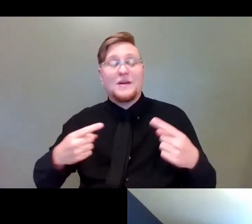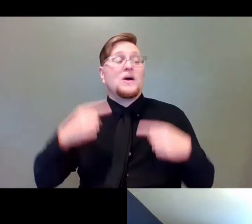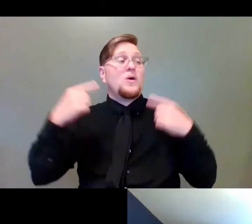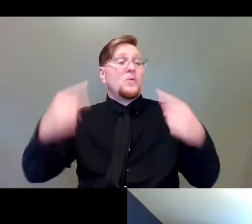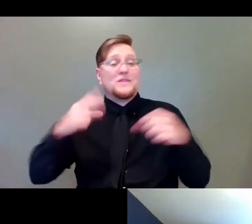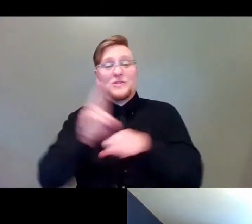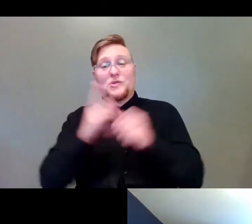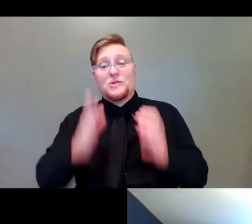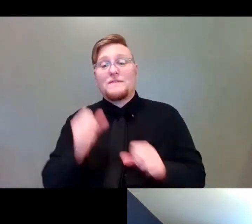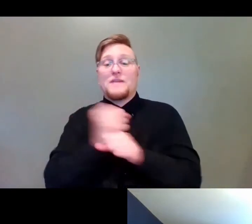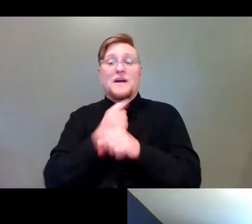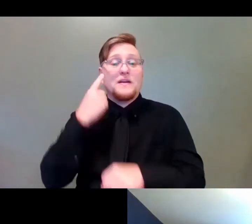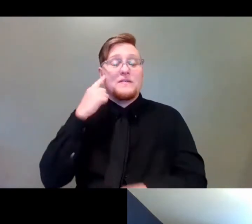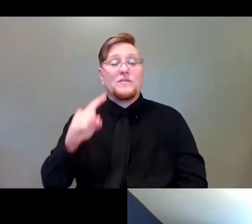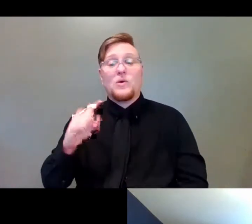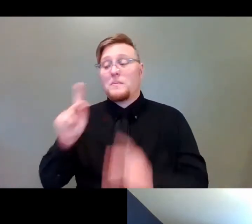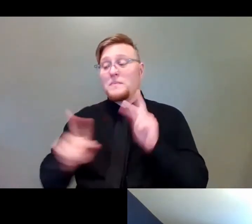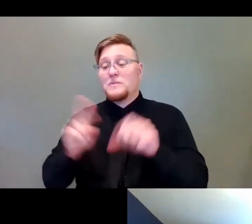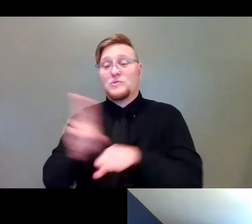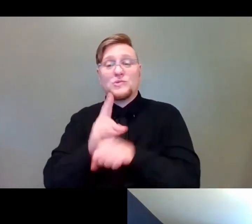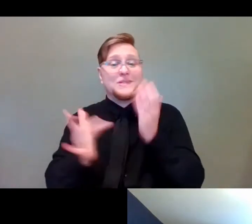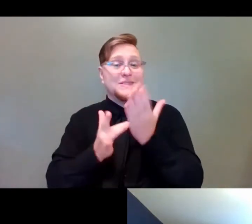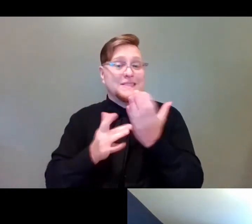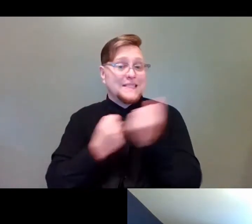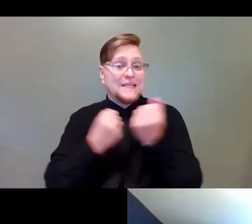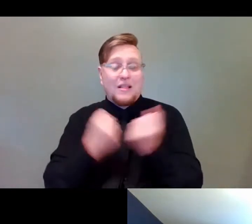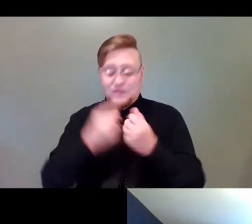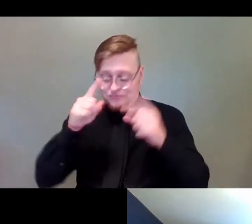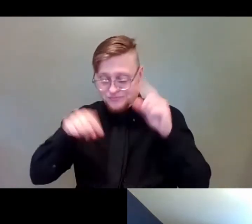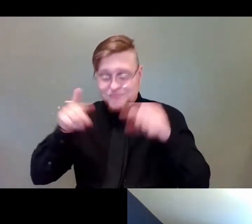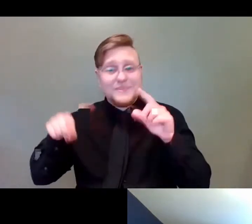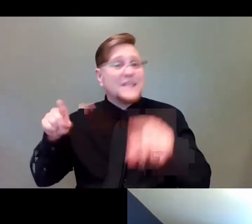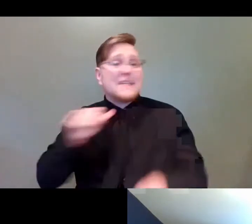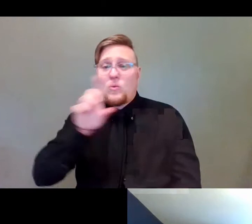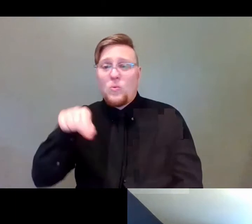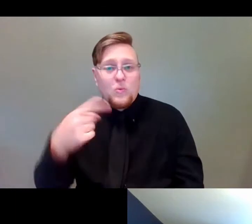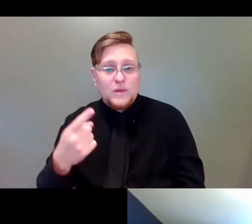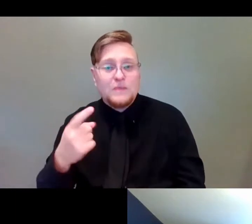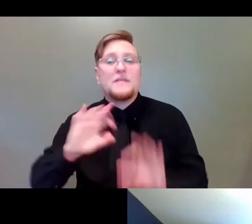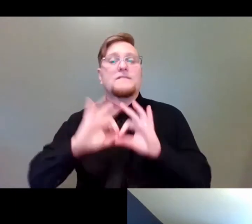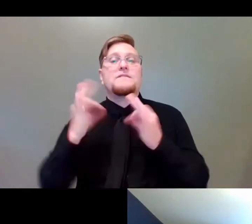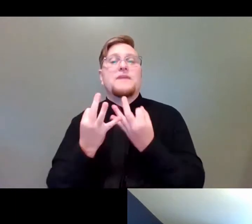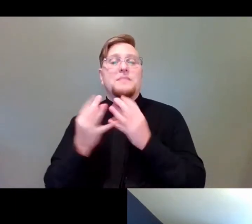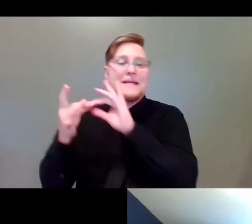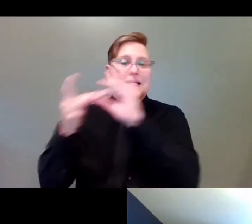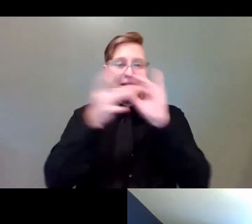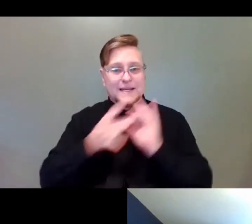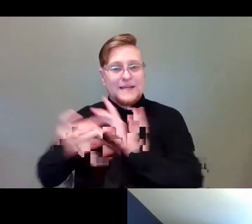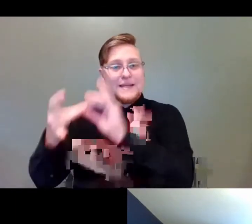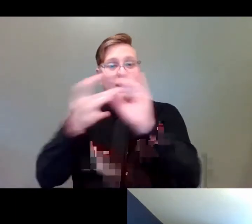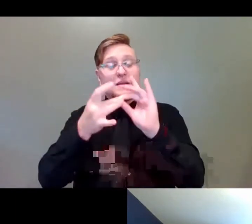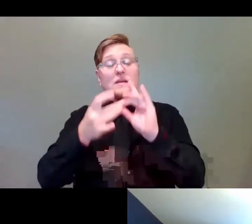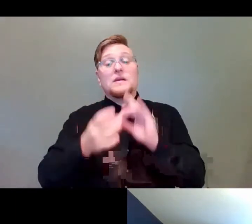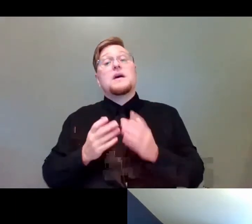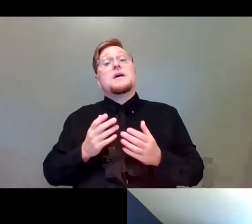all of our issues. We're not just thinking about our own. So many, many successes, but there's some things that you